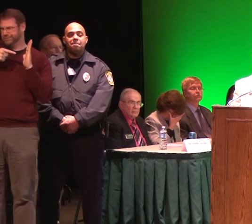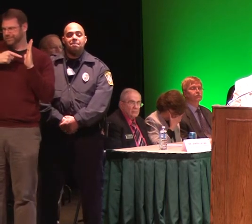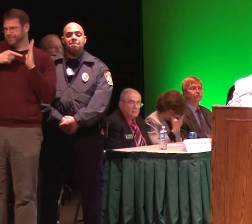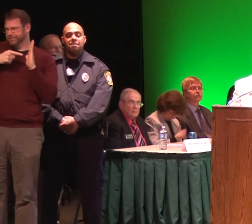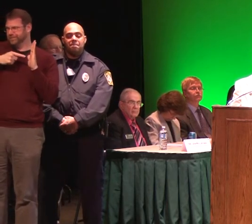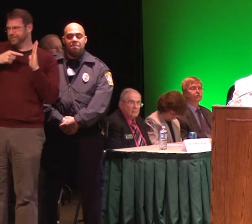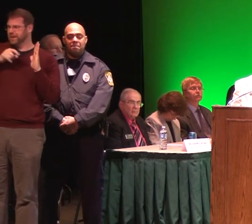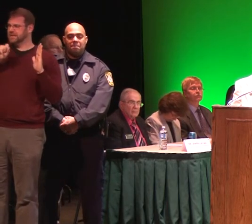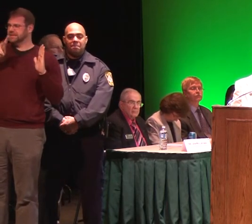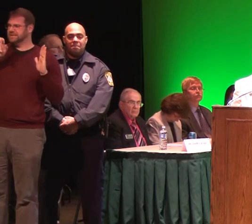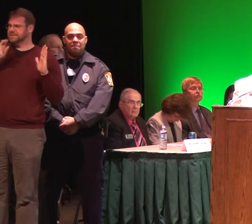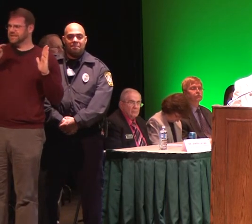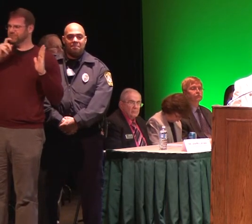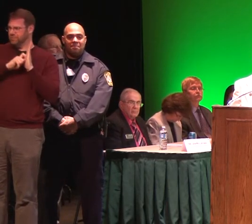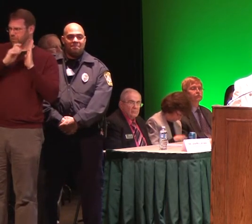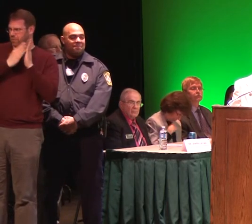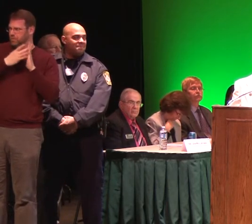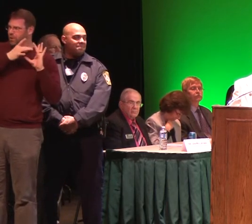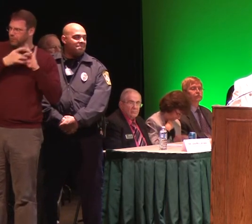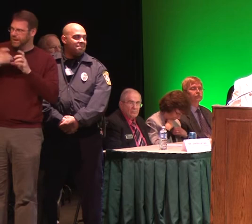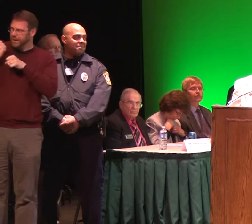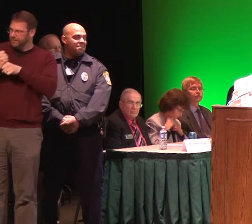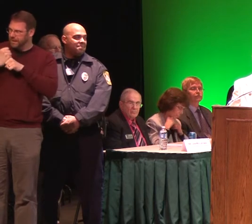little bit more sympathy for Buckner.